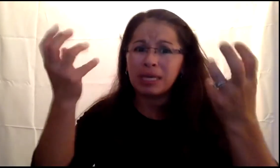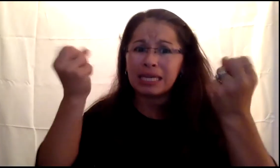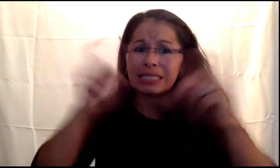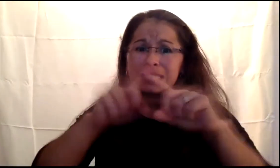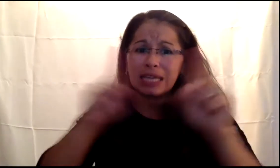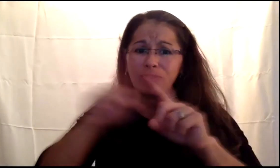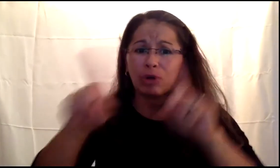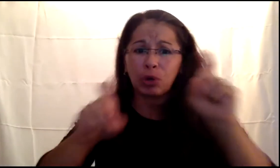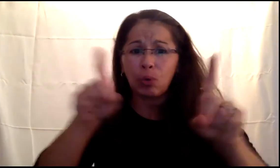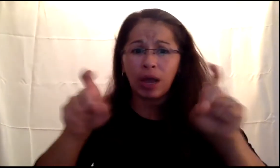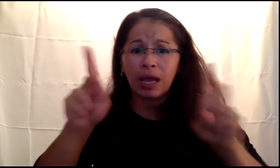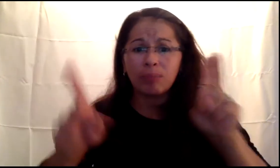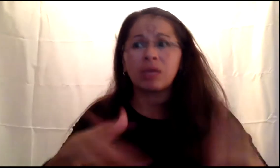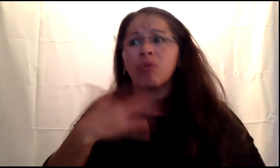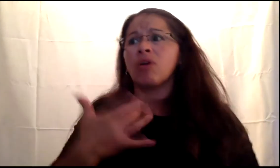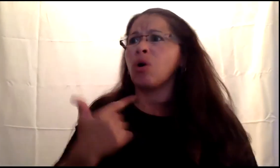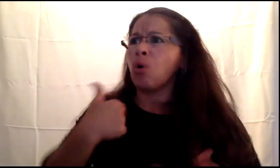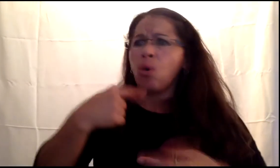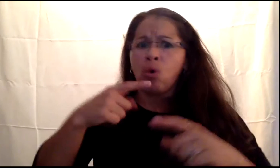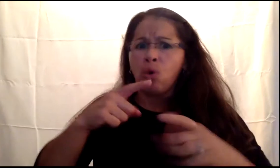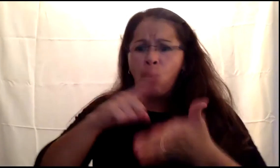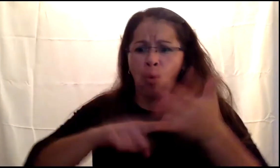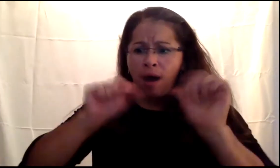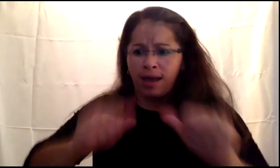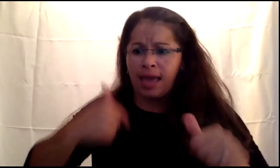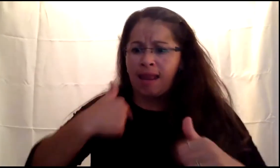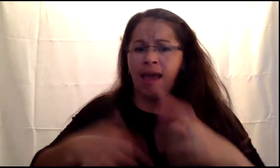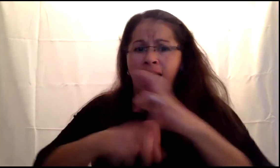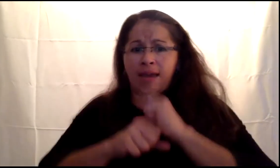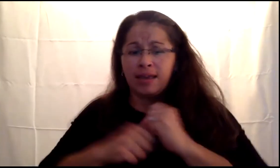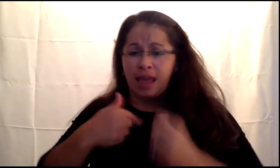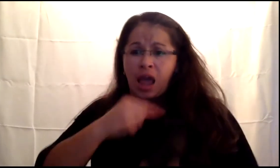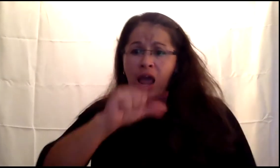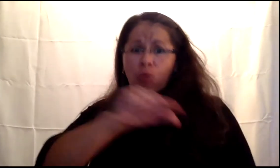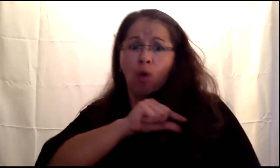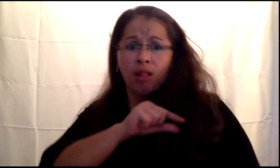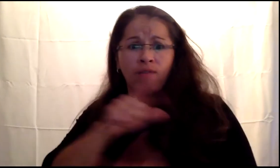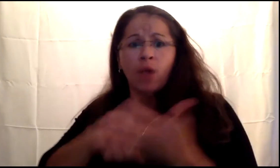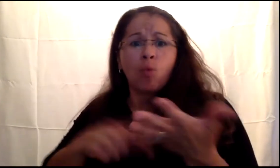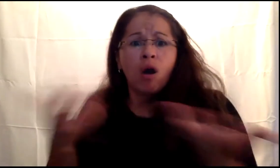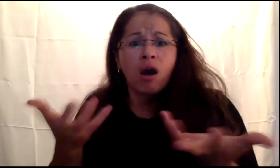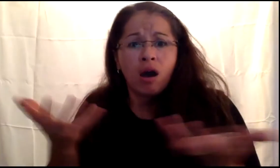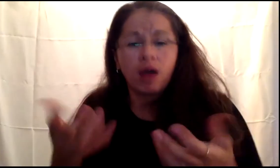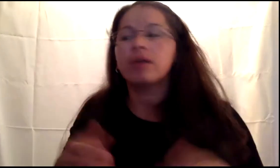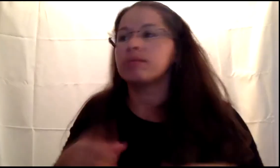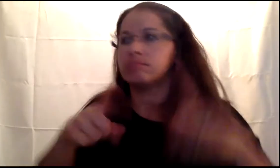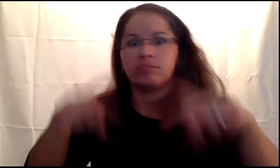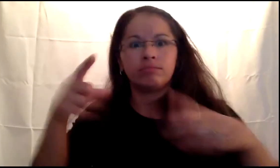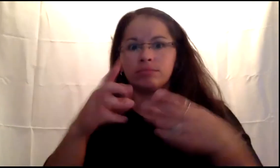am I eligible for? And on various fronts, obviously, in general, people feel like